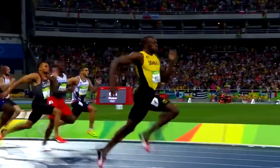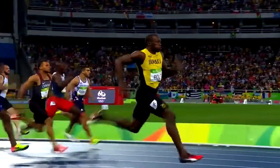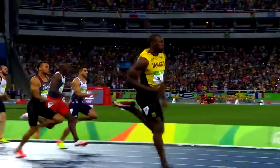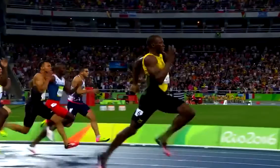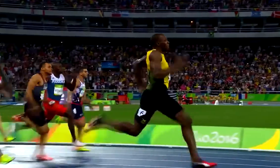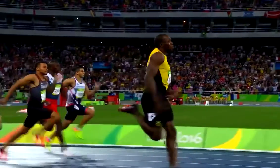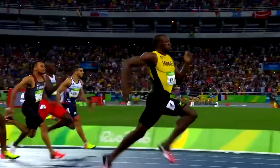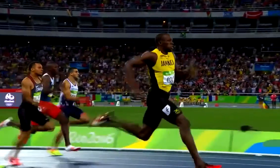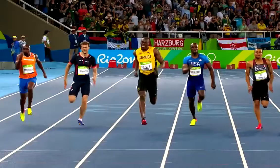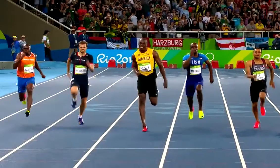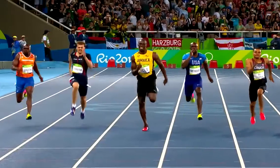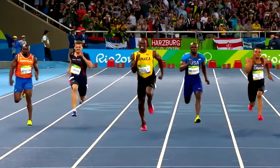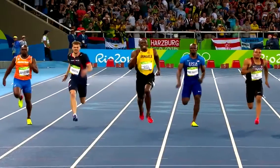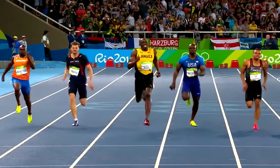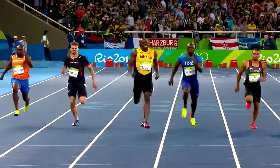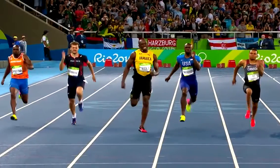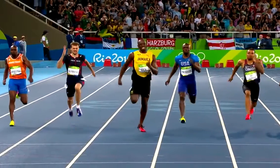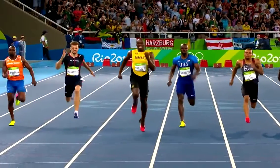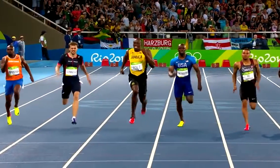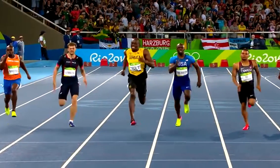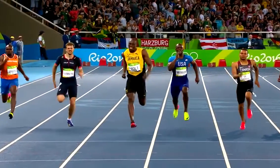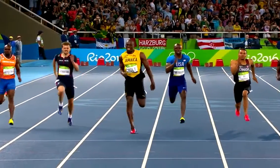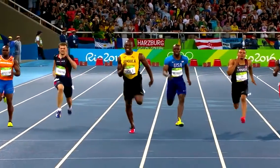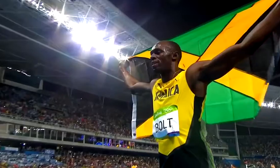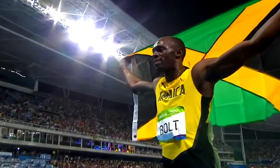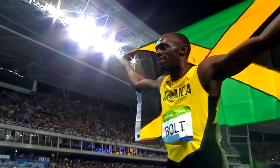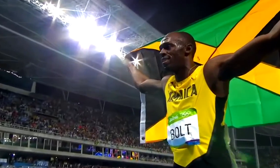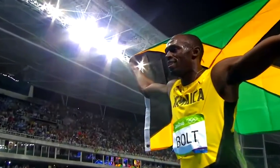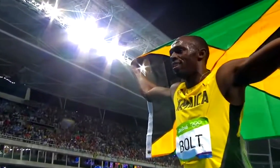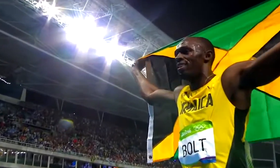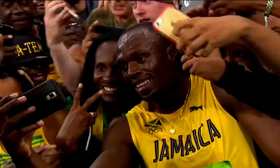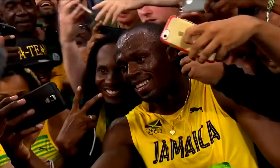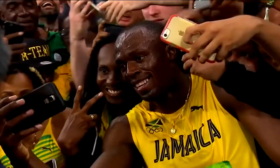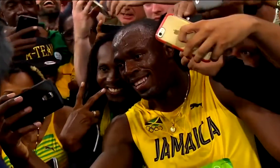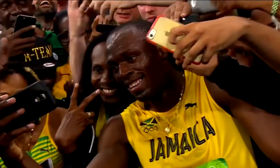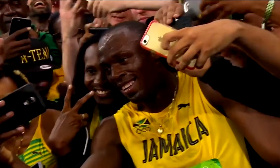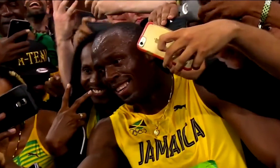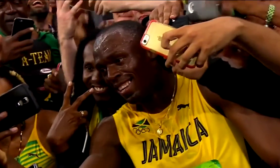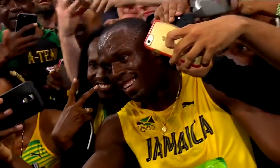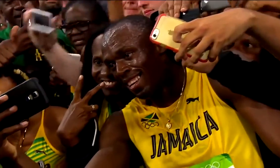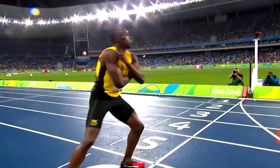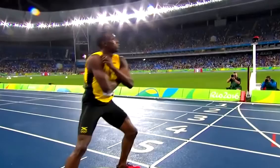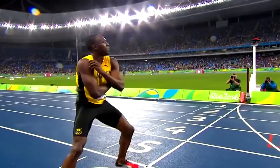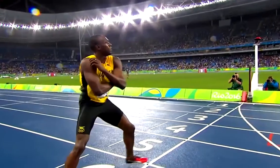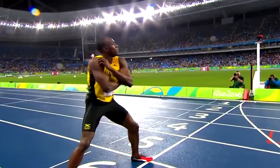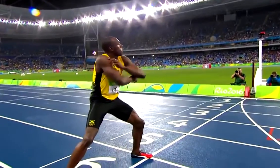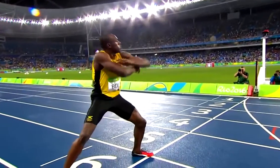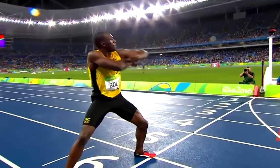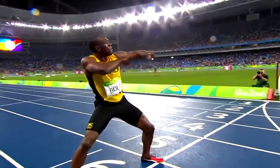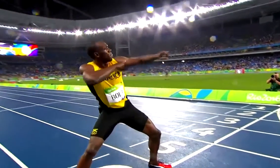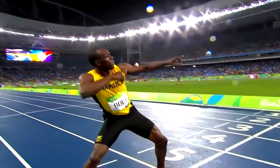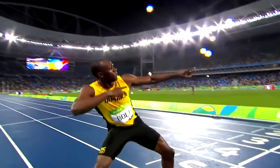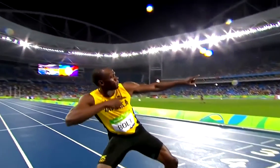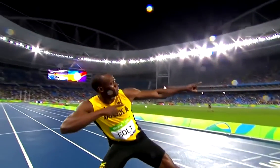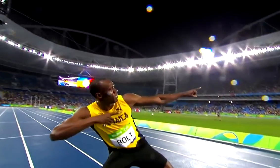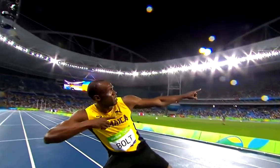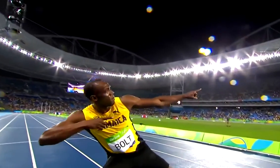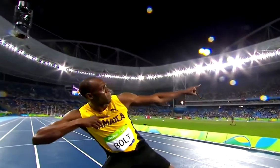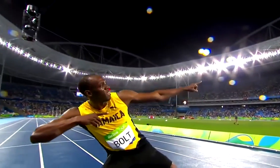a long way in front. The big man running well alongside. This is a moment in time. A moment in sporting time that we will